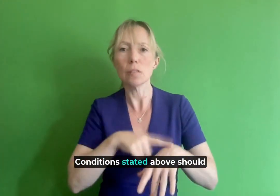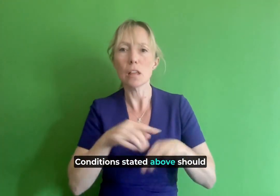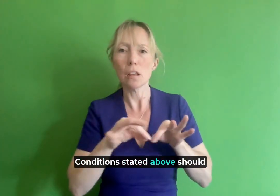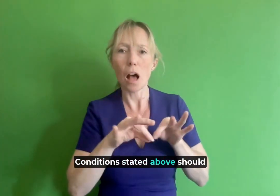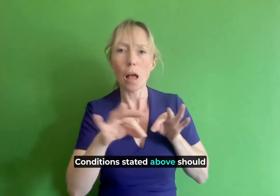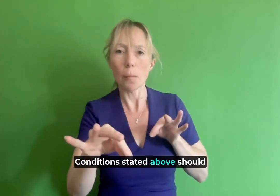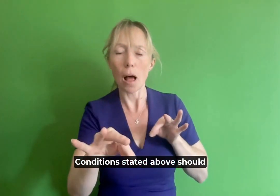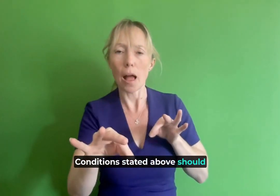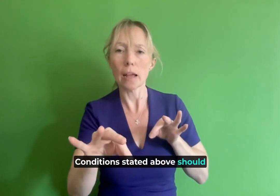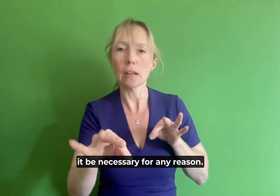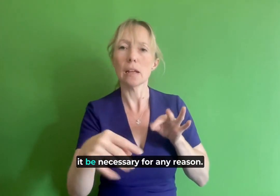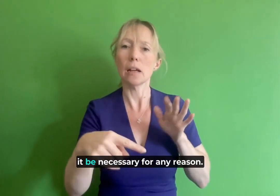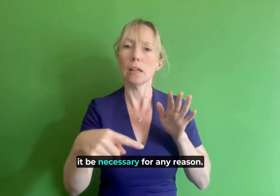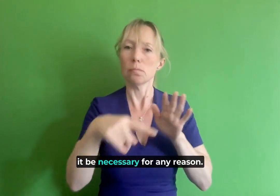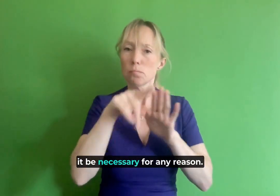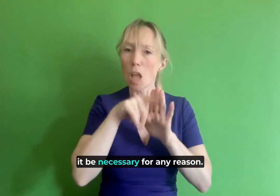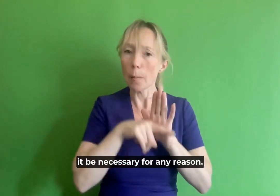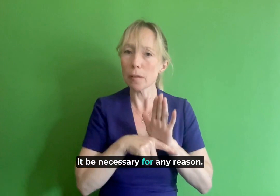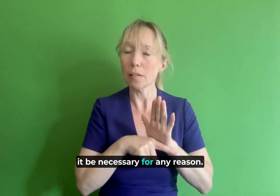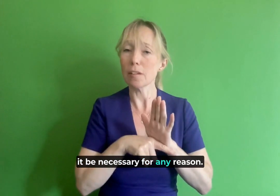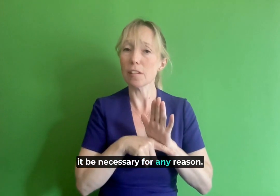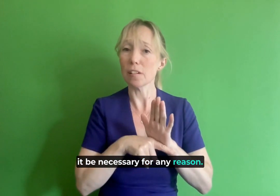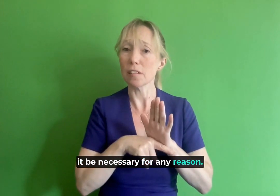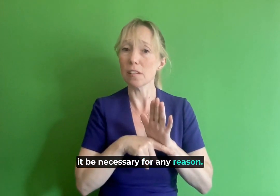above, should it be necessary for any reason.